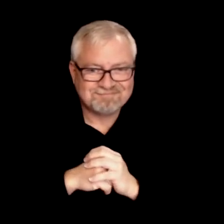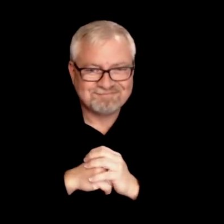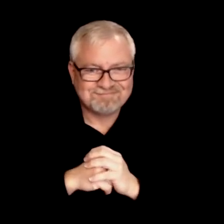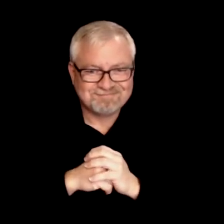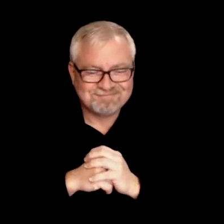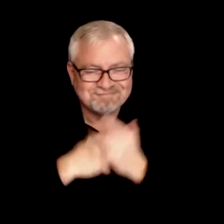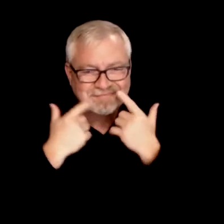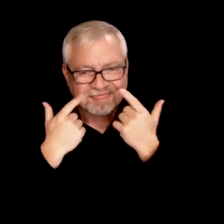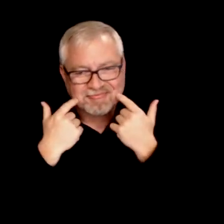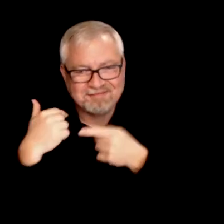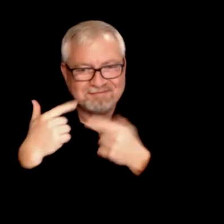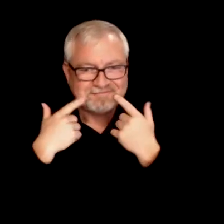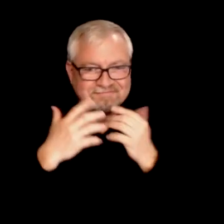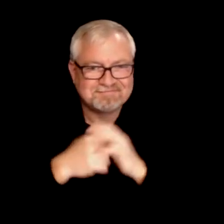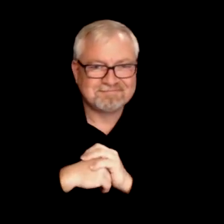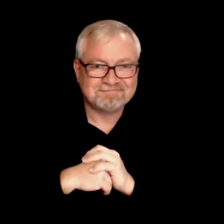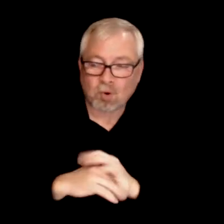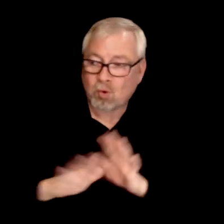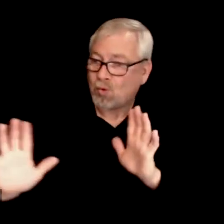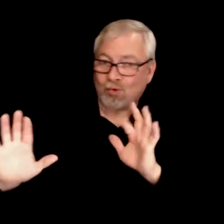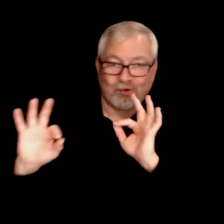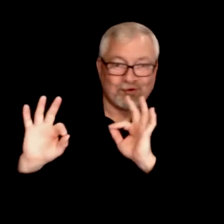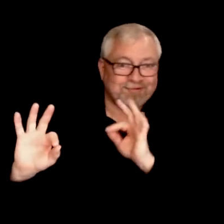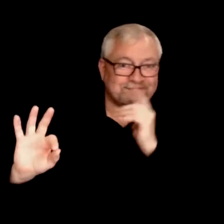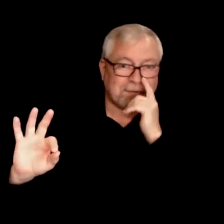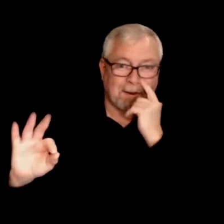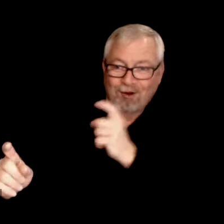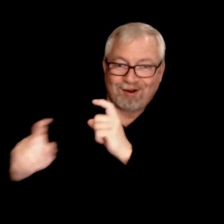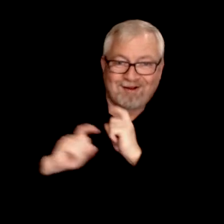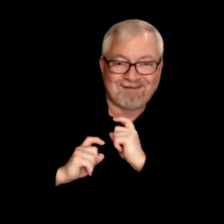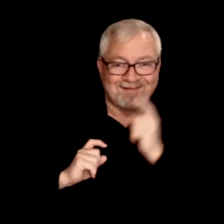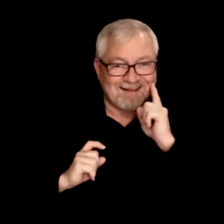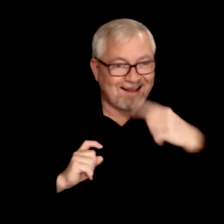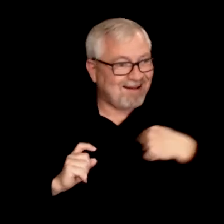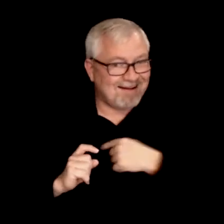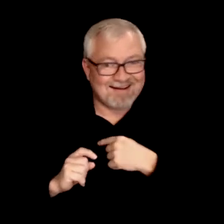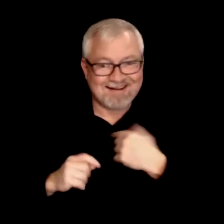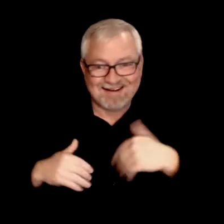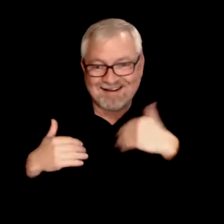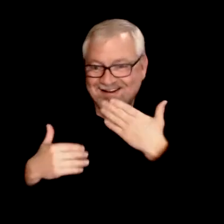Well, that's actually a present for us too, isn't it, Commissioner?